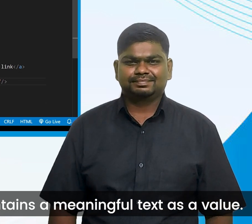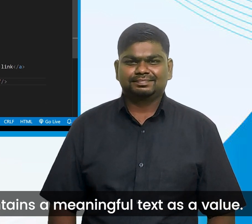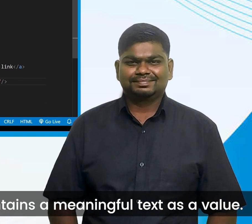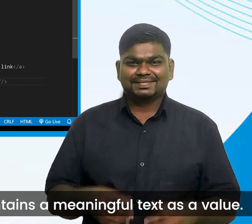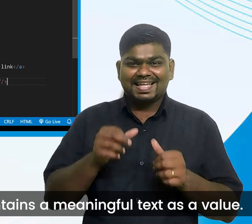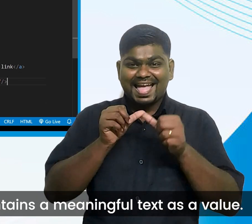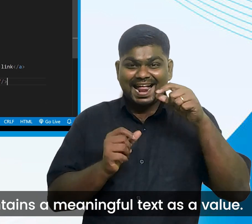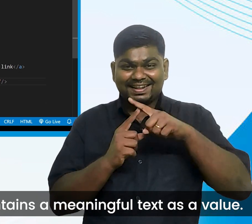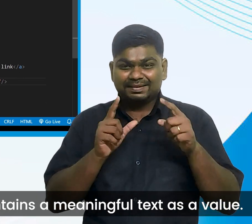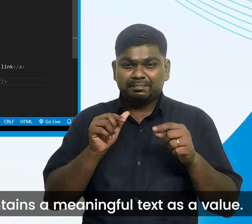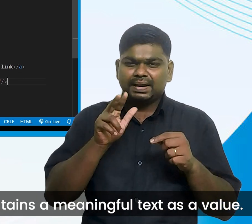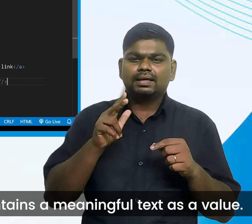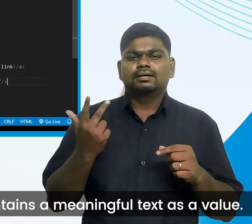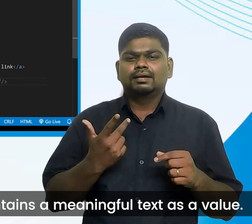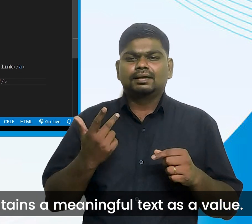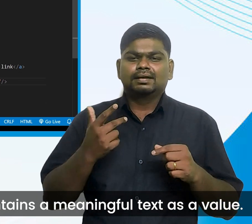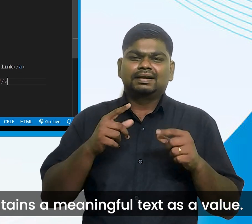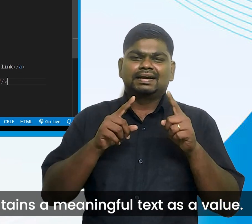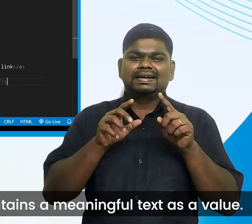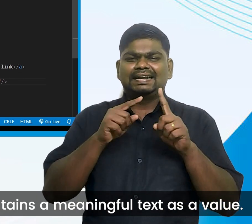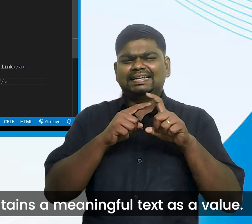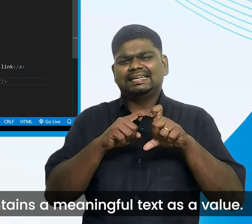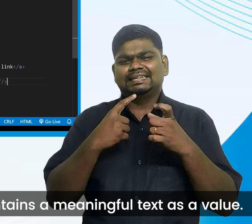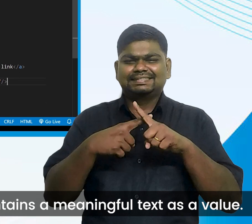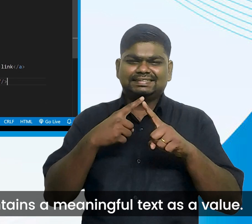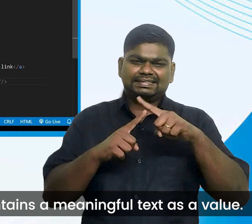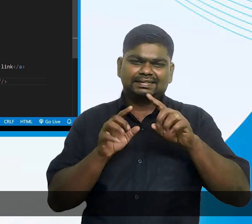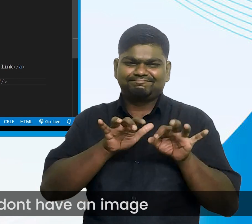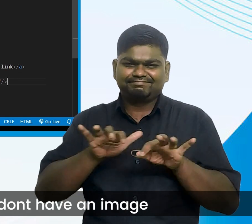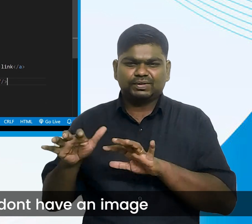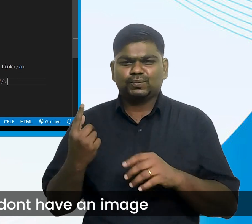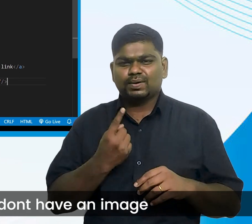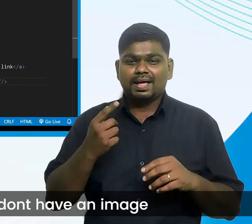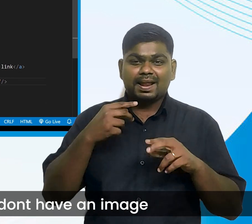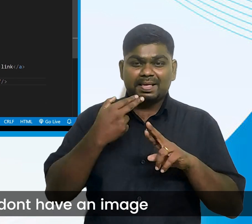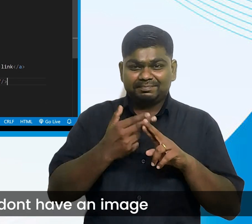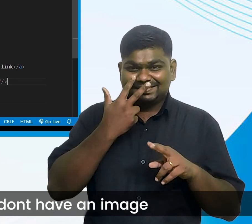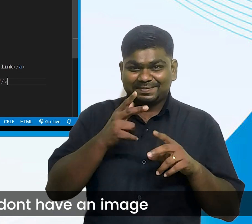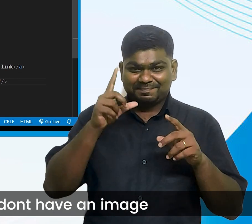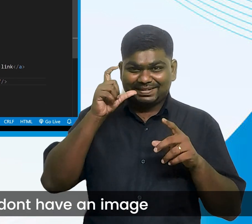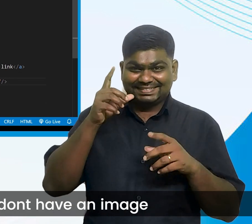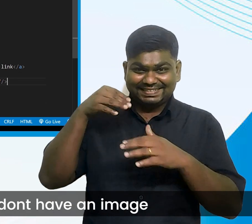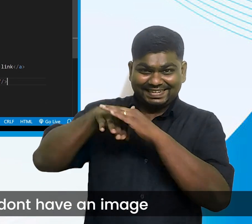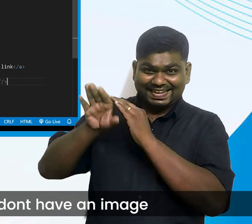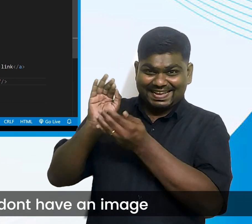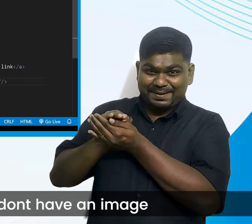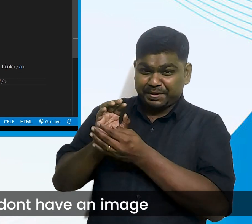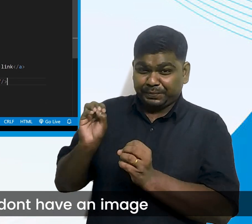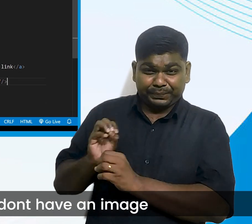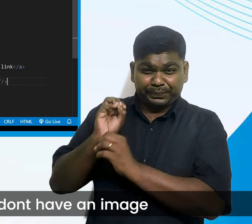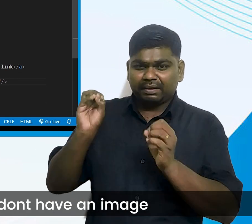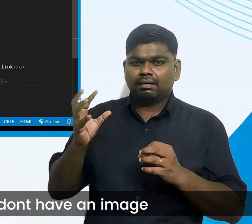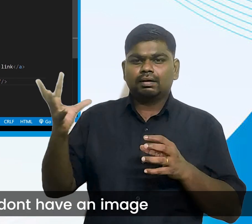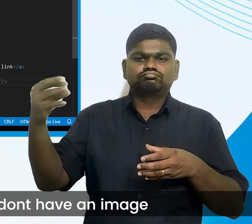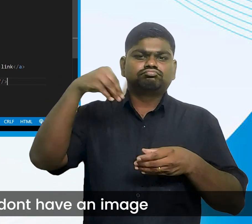attribute that contains a meaningful text as a value. In case whenever if we